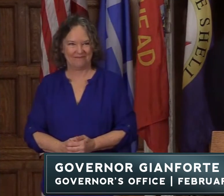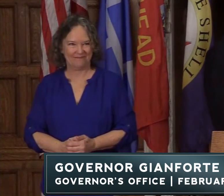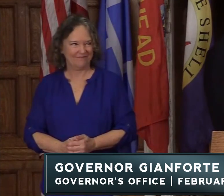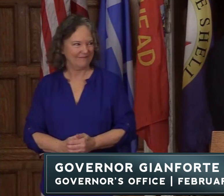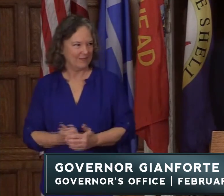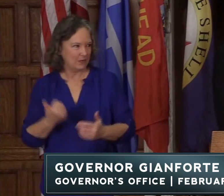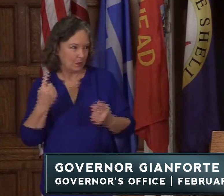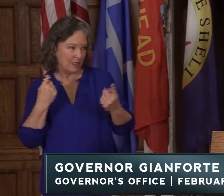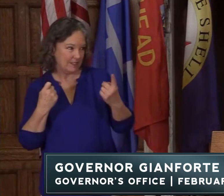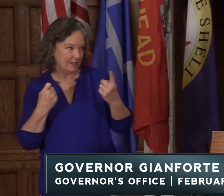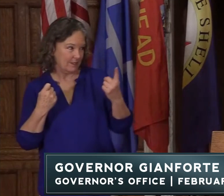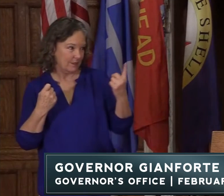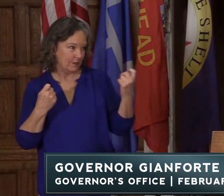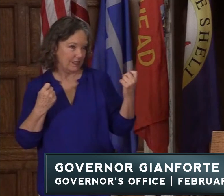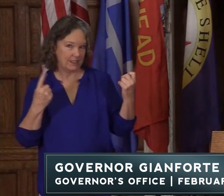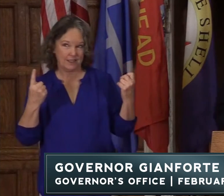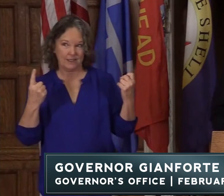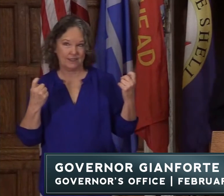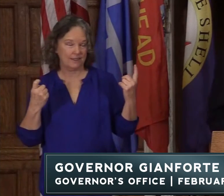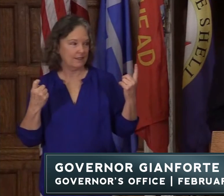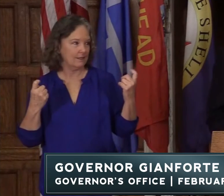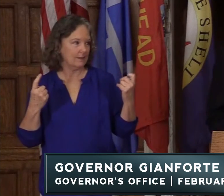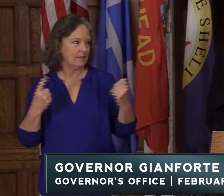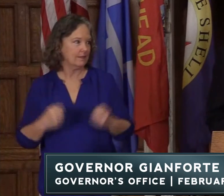here? Questions online?